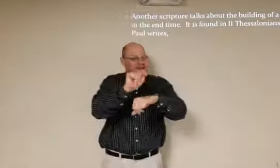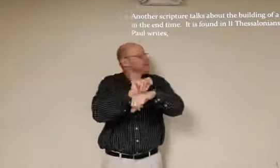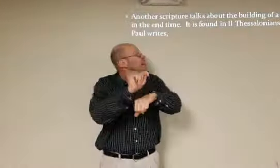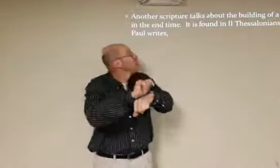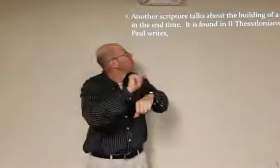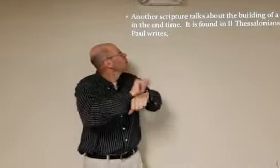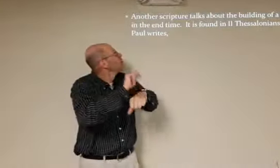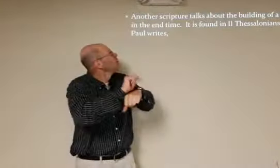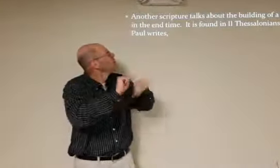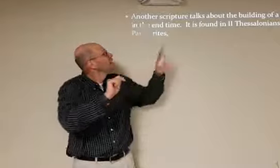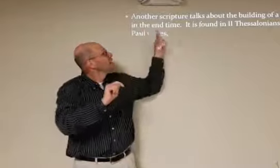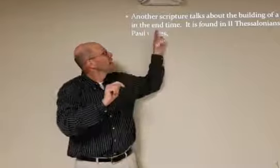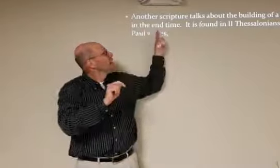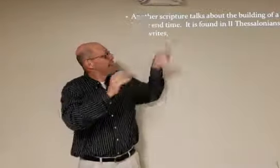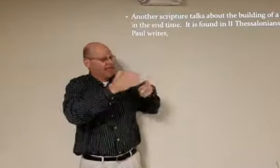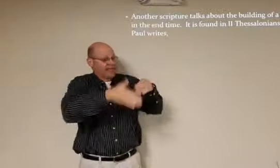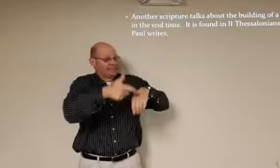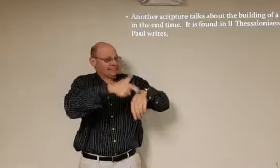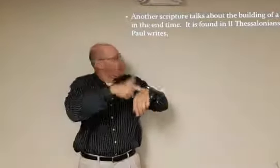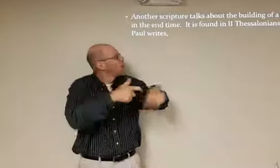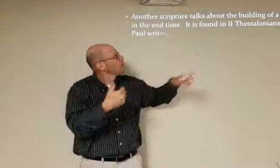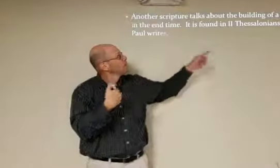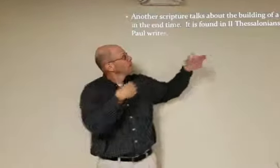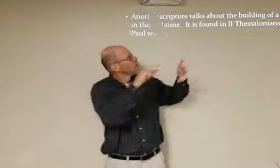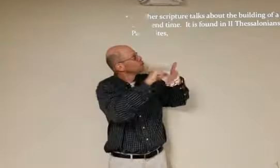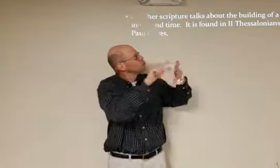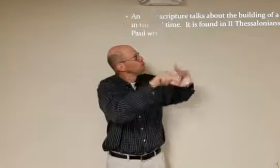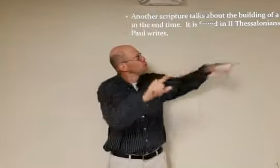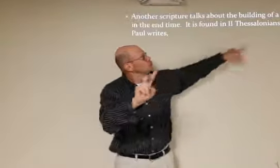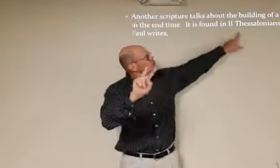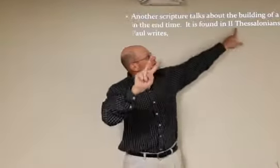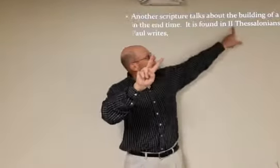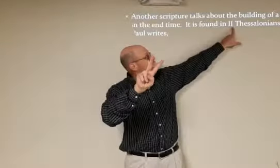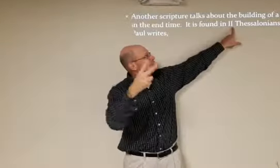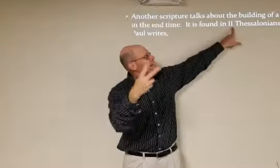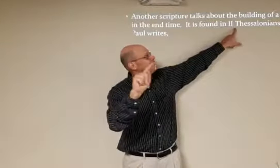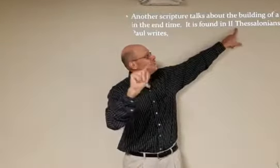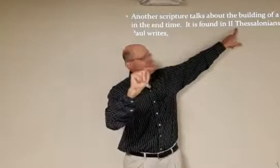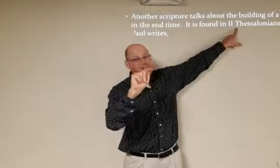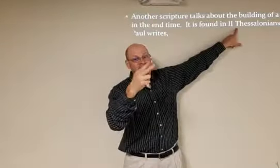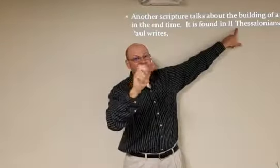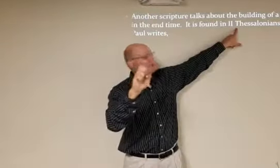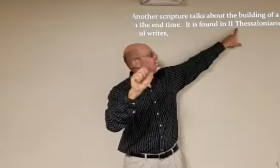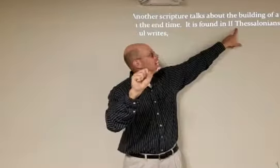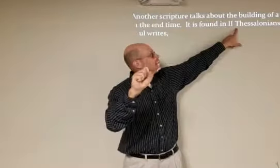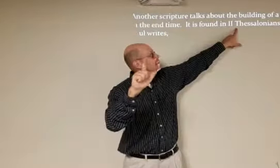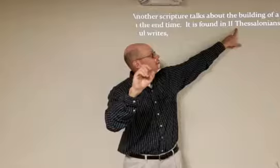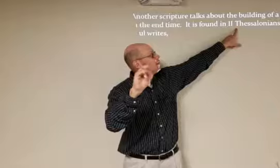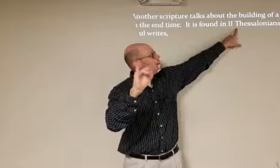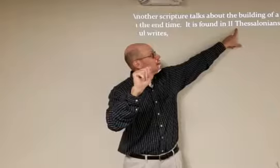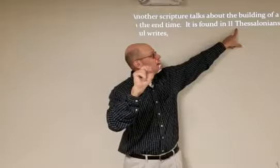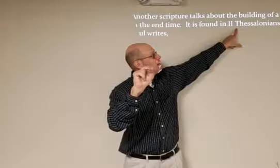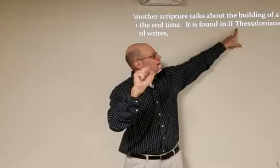about the building of a temple in the end time. It It's found in 2 Thessalonians chapter